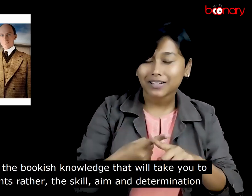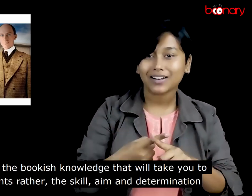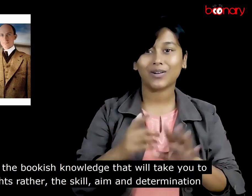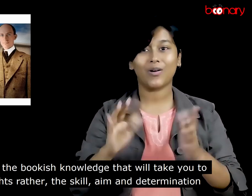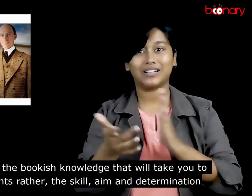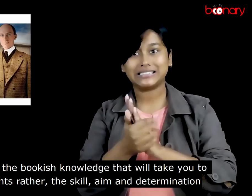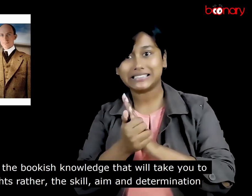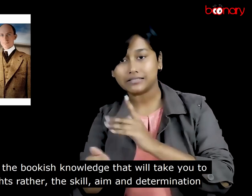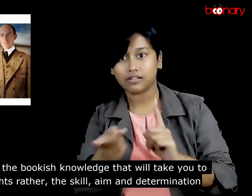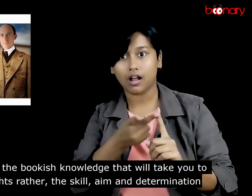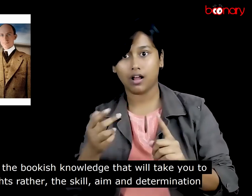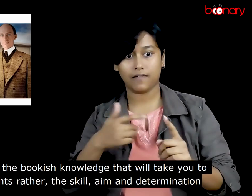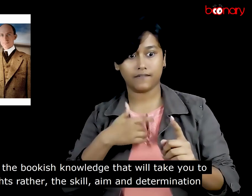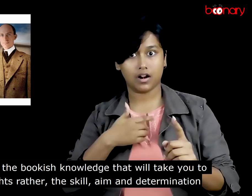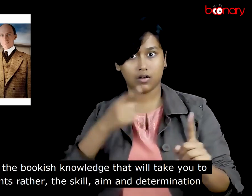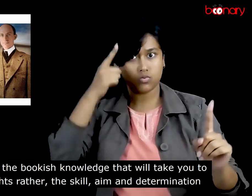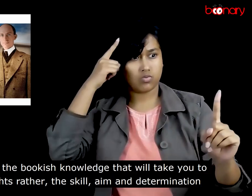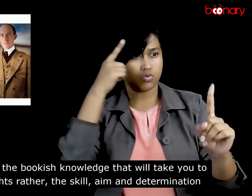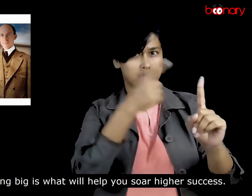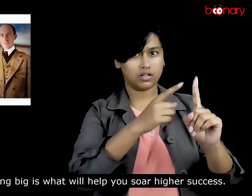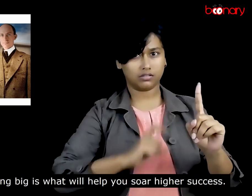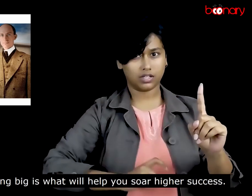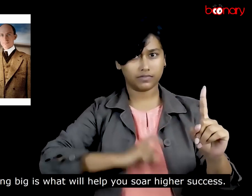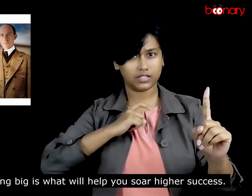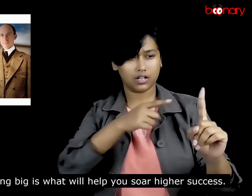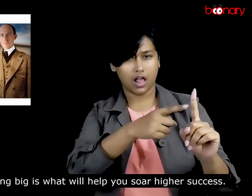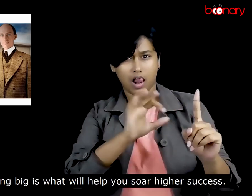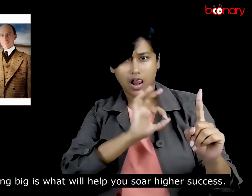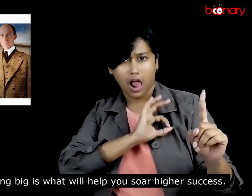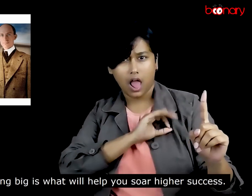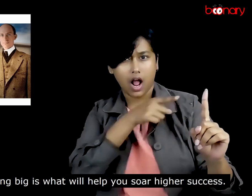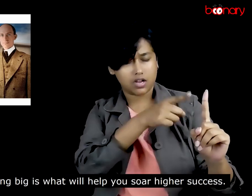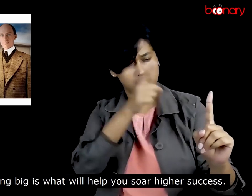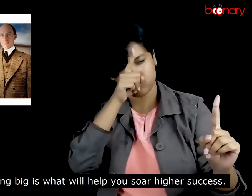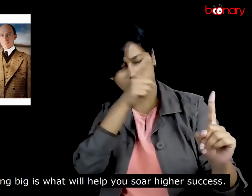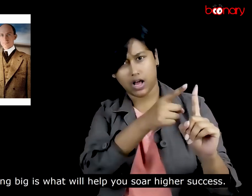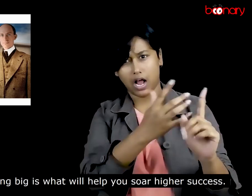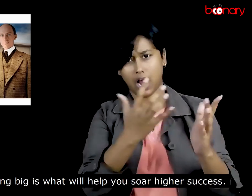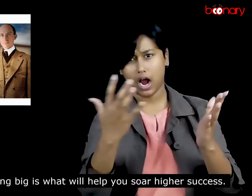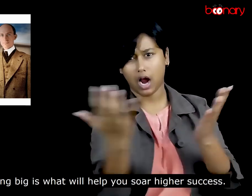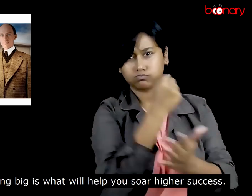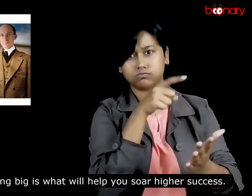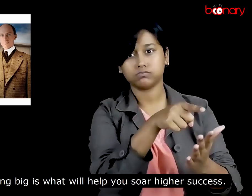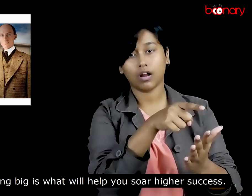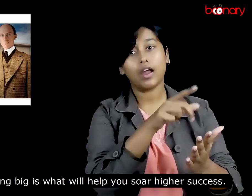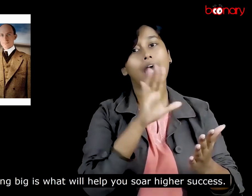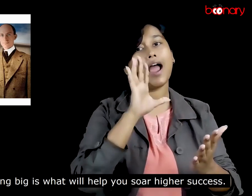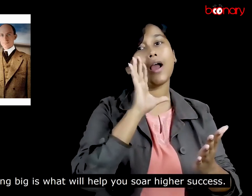aim and determination to do something big is what will help you soar higher success.